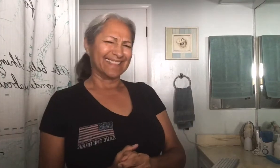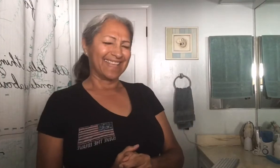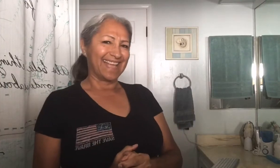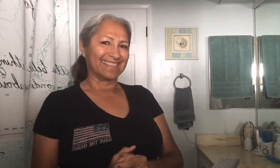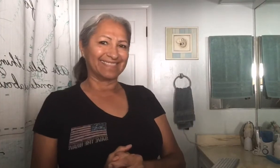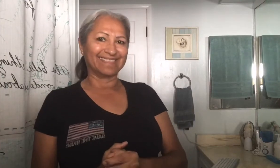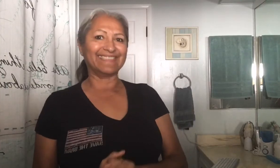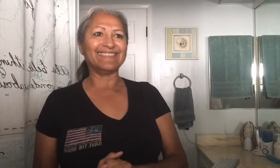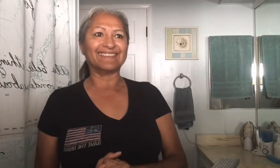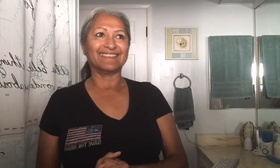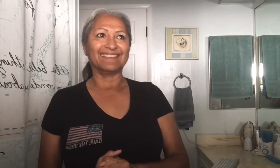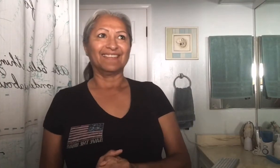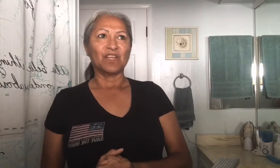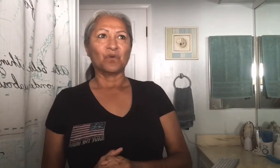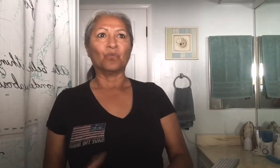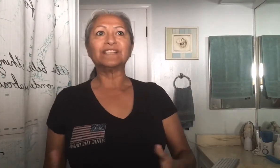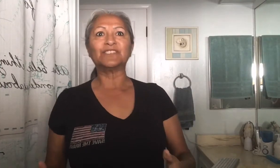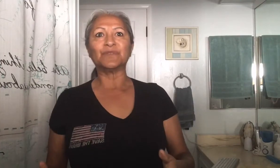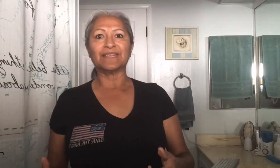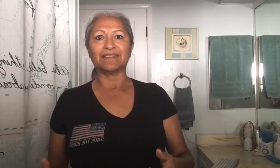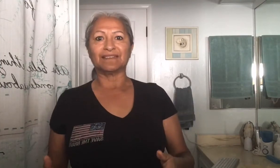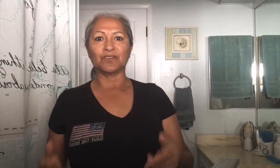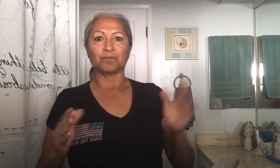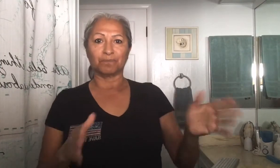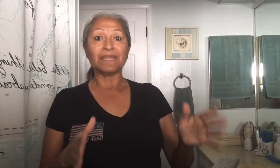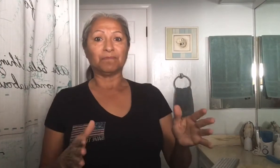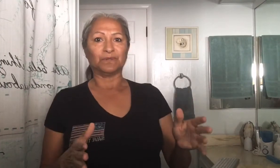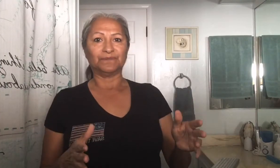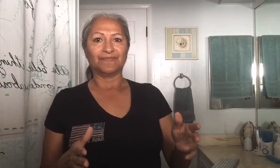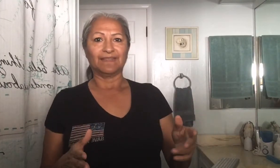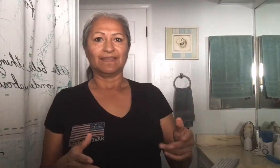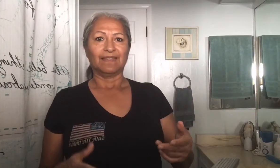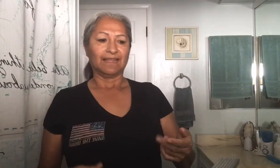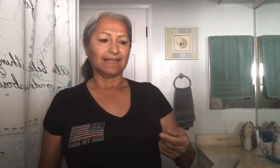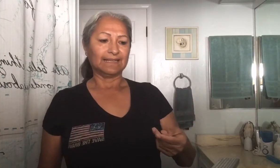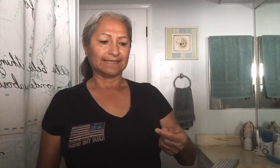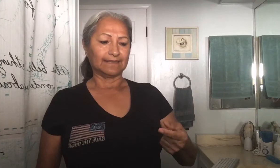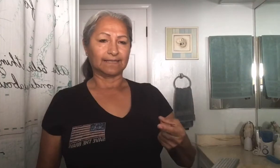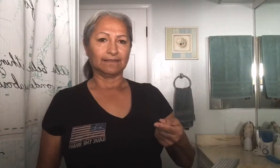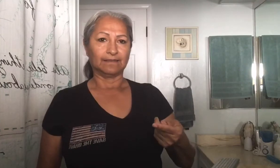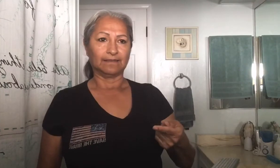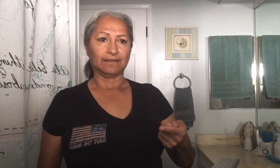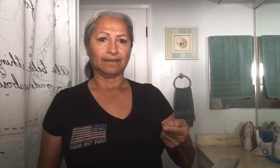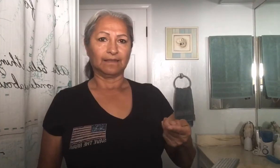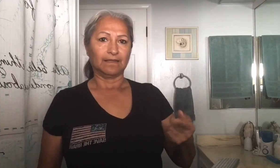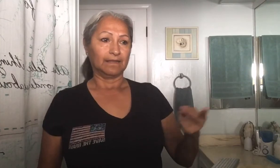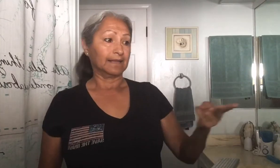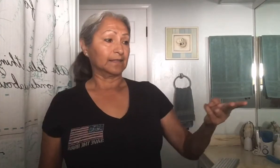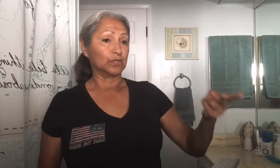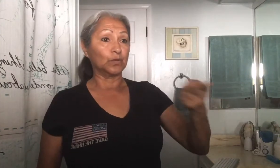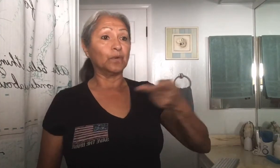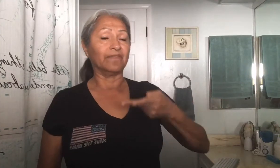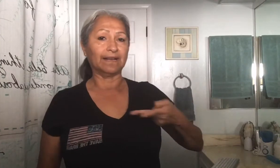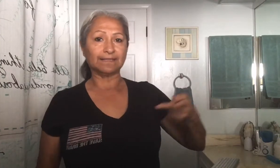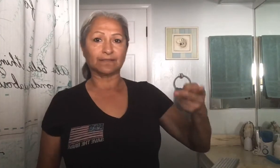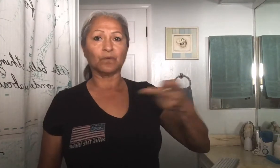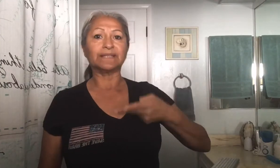I think once you get your people, is it like the two of us going